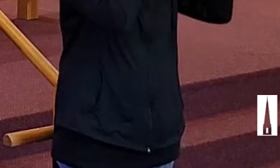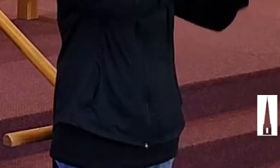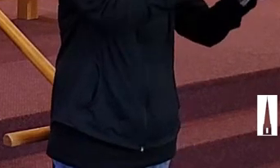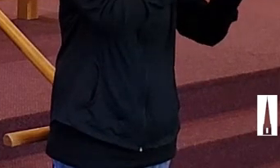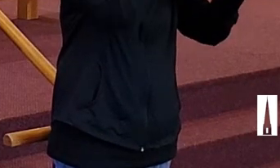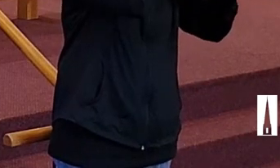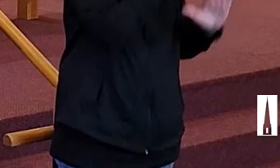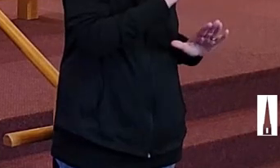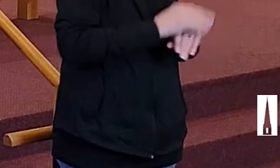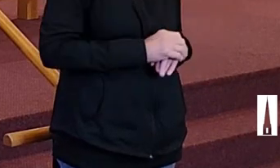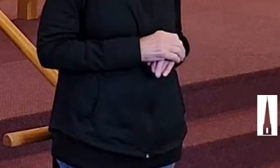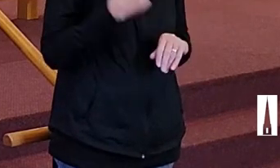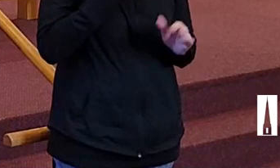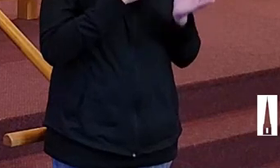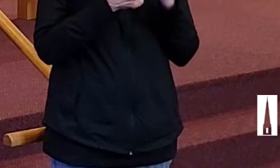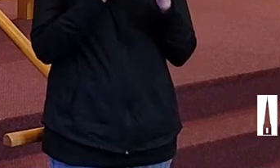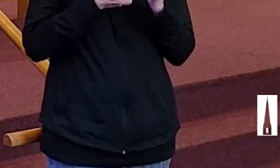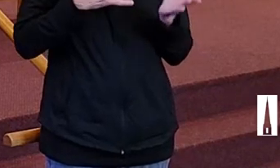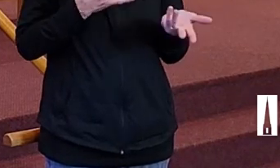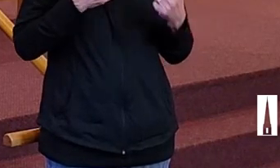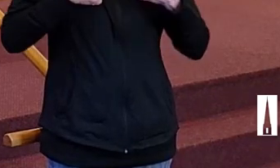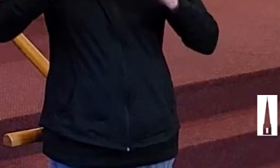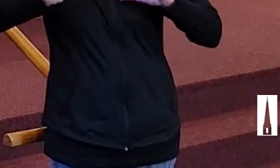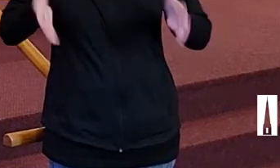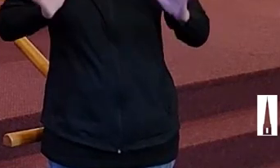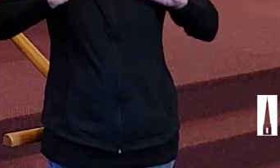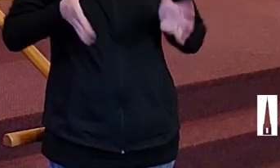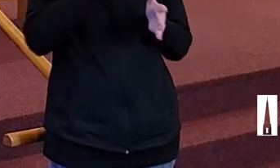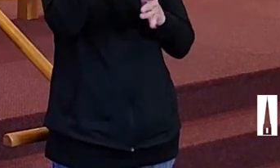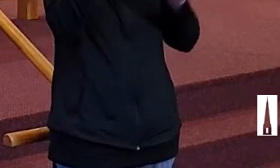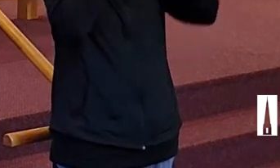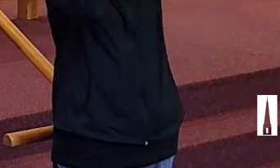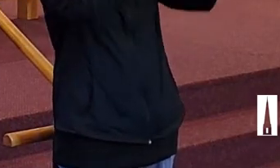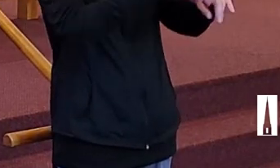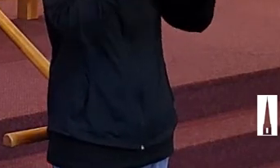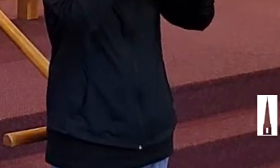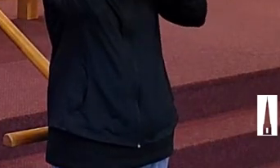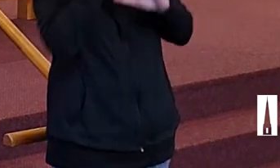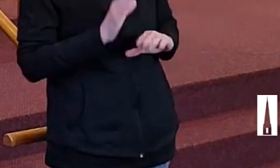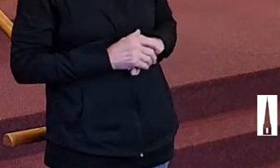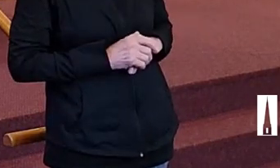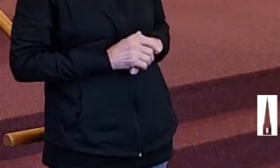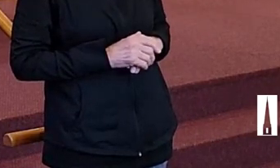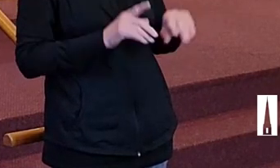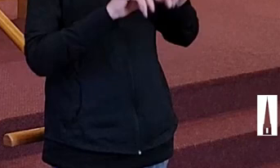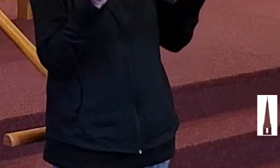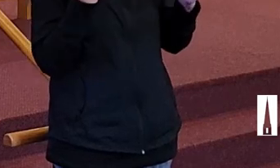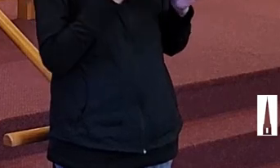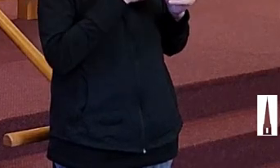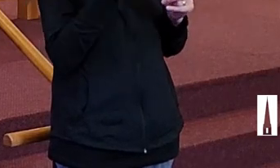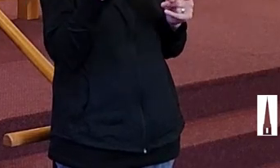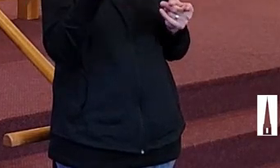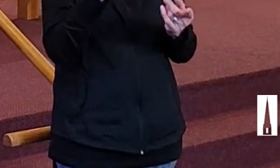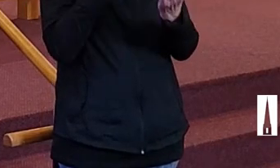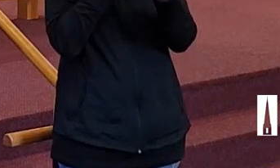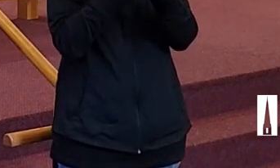help. But at the same time, things aren't good enough to be praising God in the streets, to